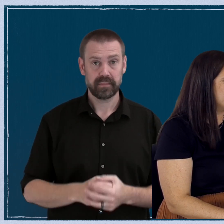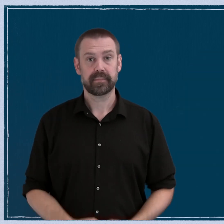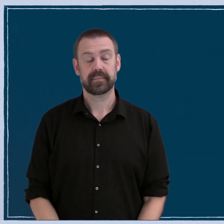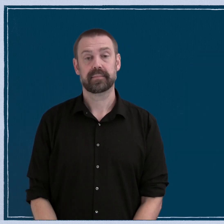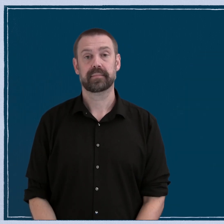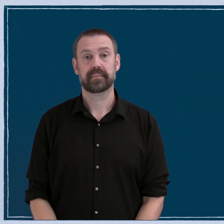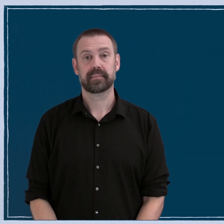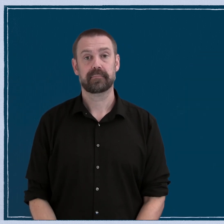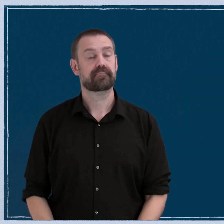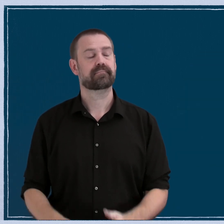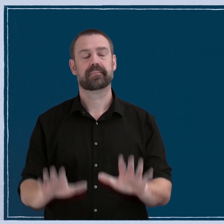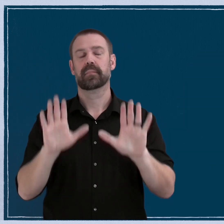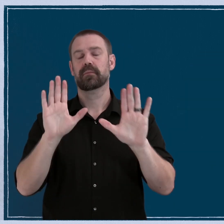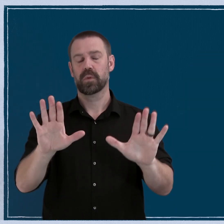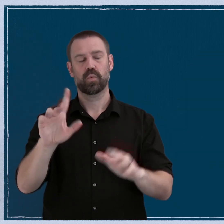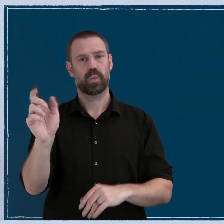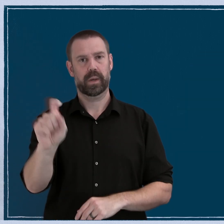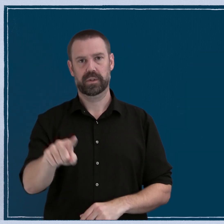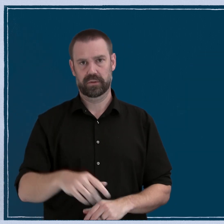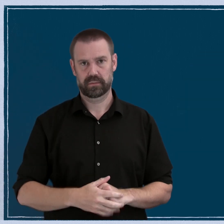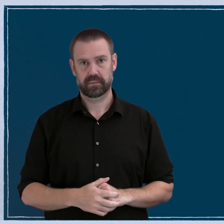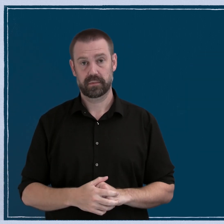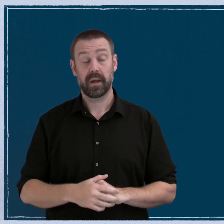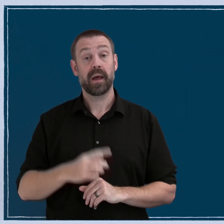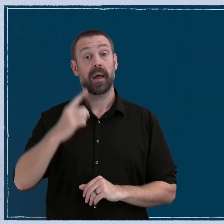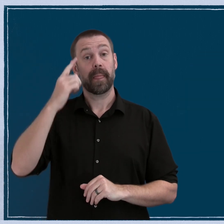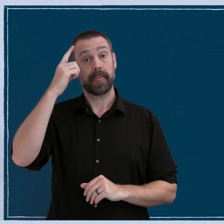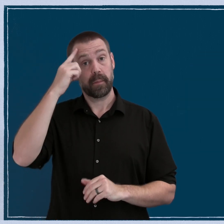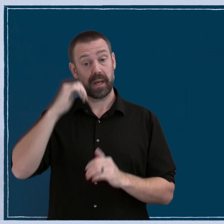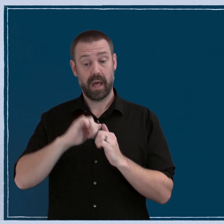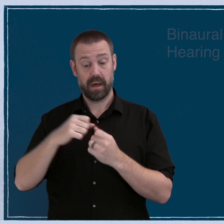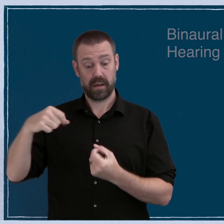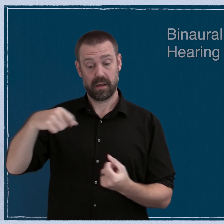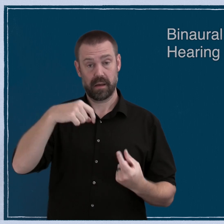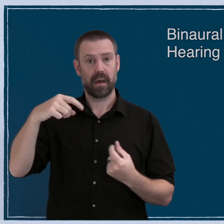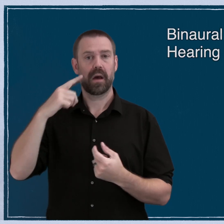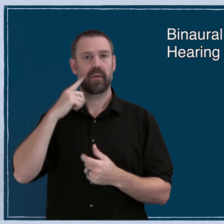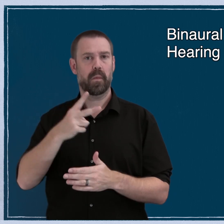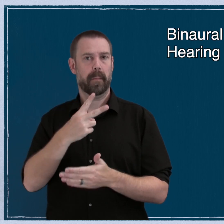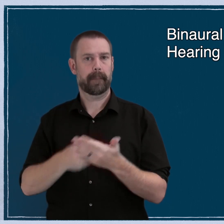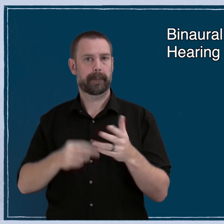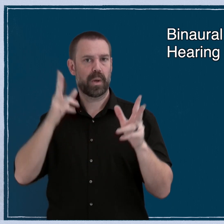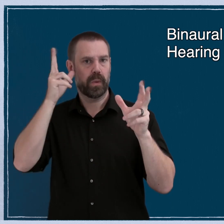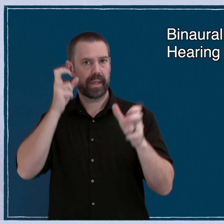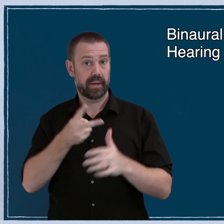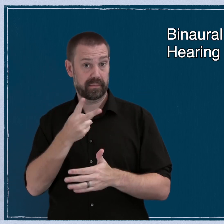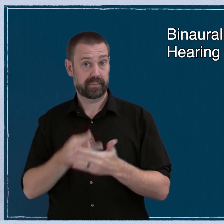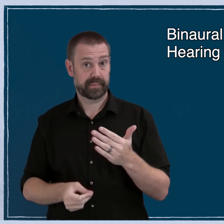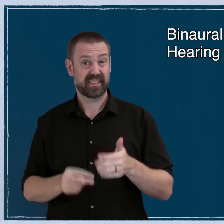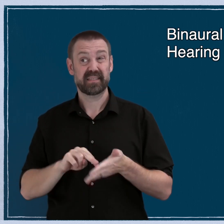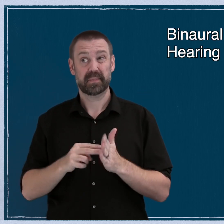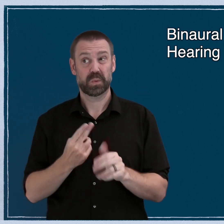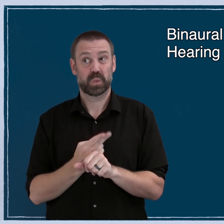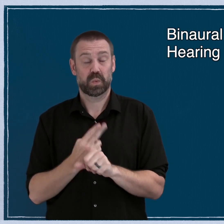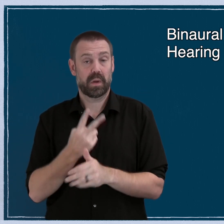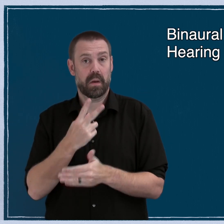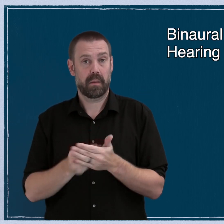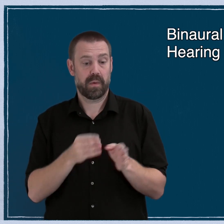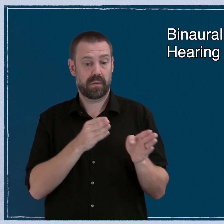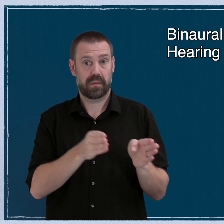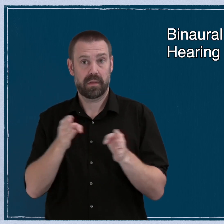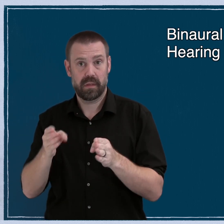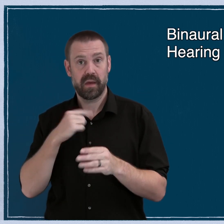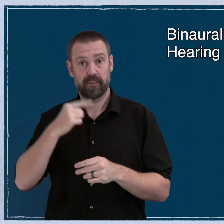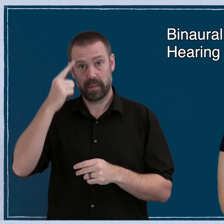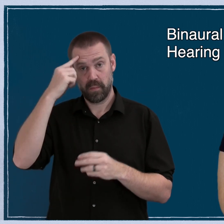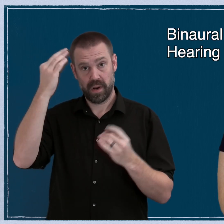okay? And that's a great question. Our brains are wired for binaural hearing. That's using both ear pathways for the brain to